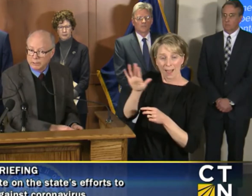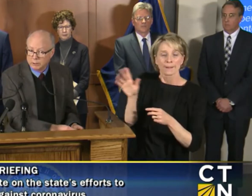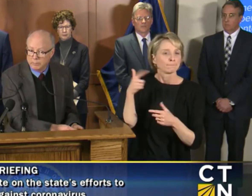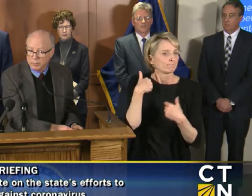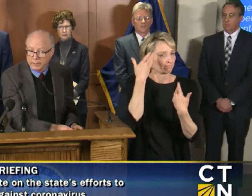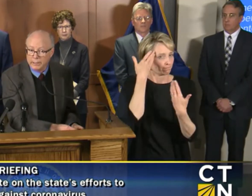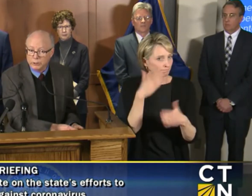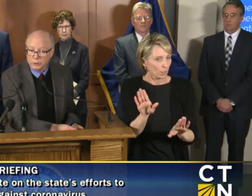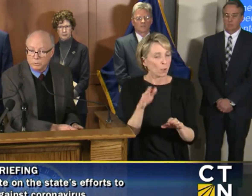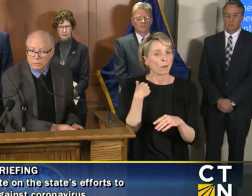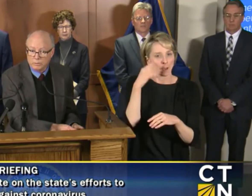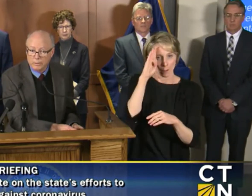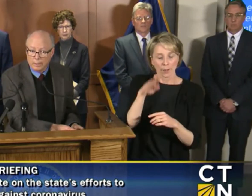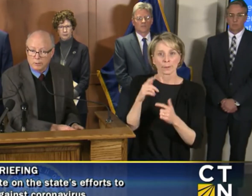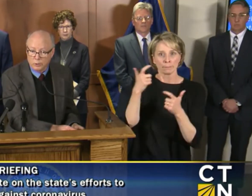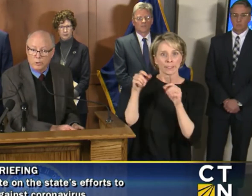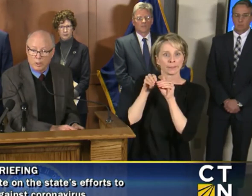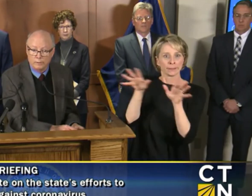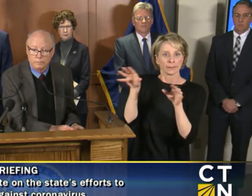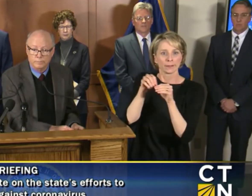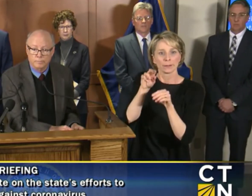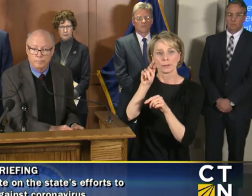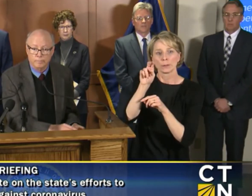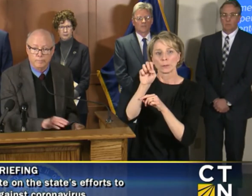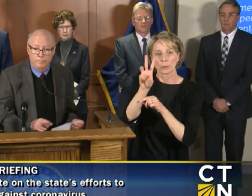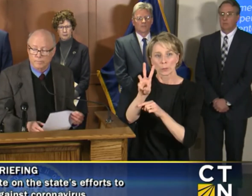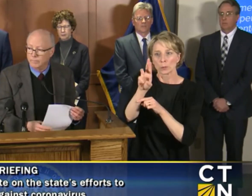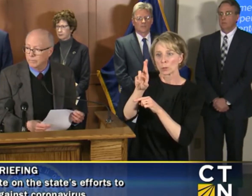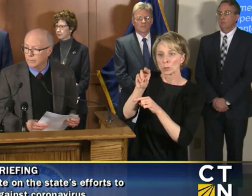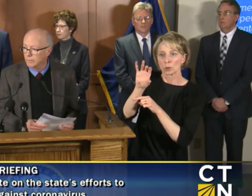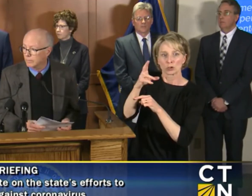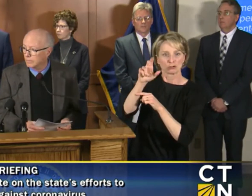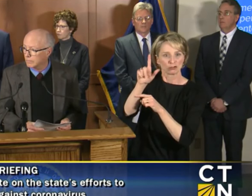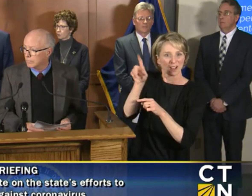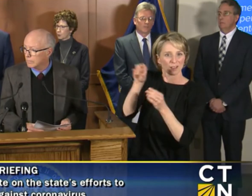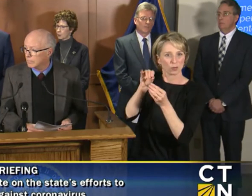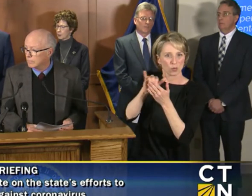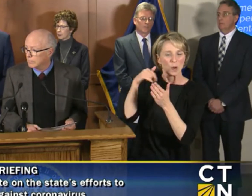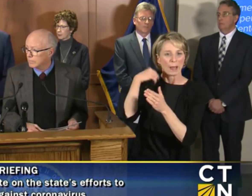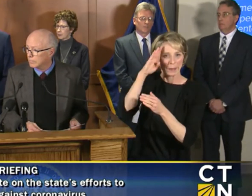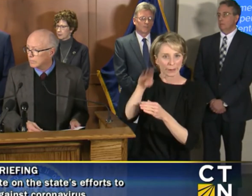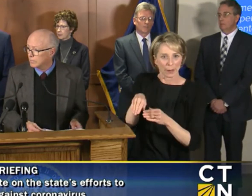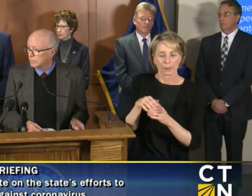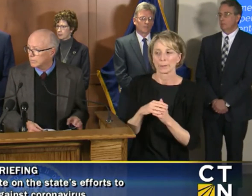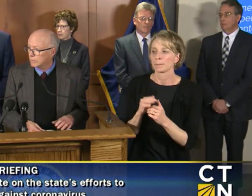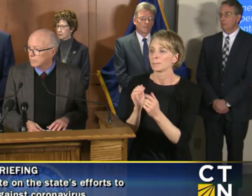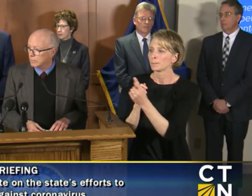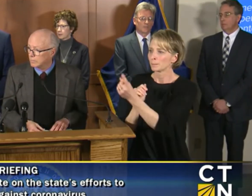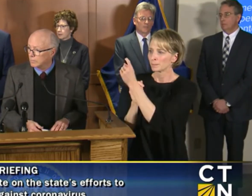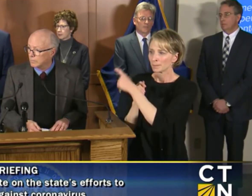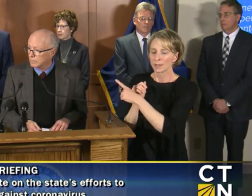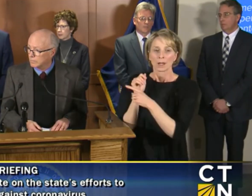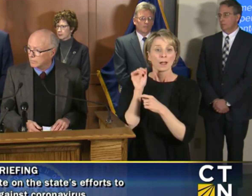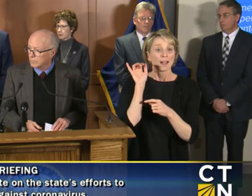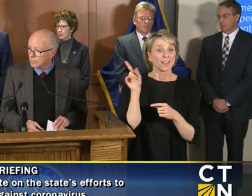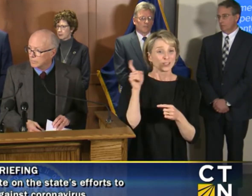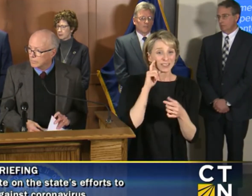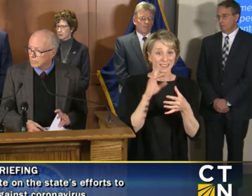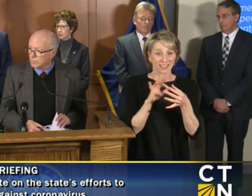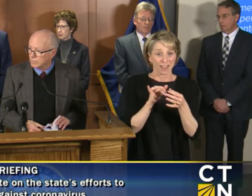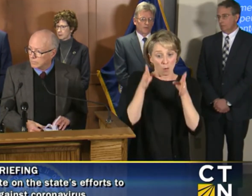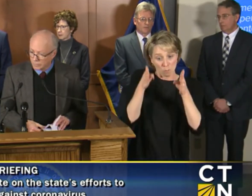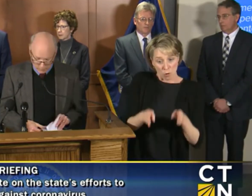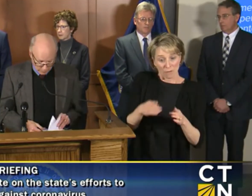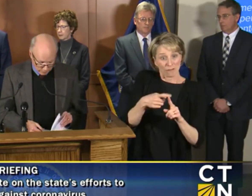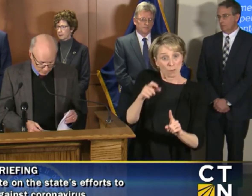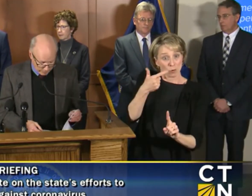has been a big issue so far. The Greenwich, there's the one man that was in Utah. Is he currently, or she currently